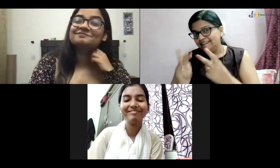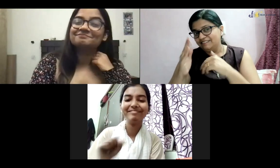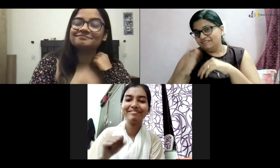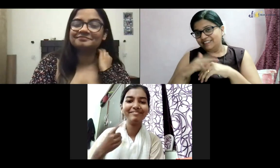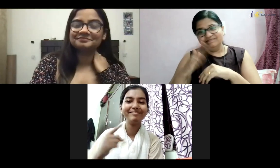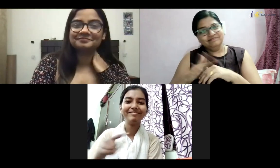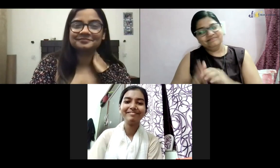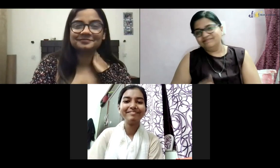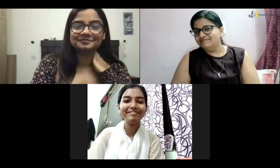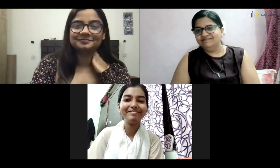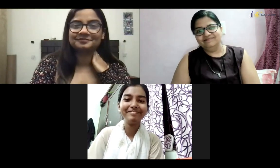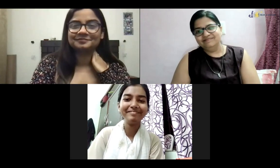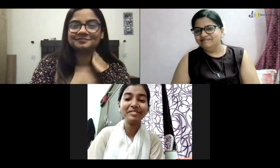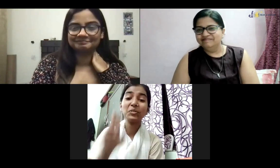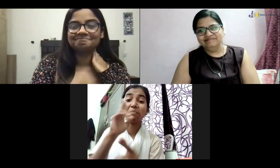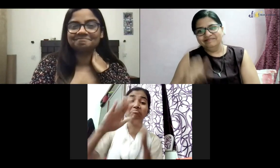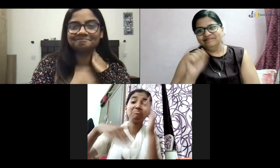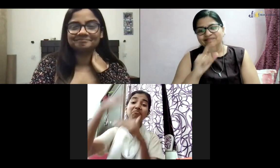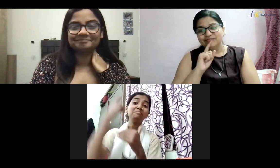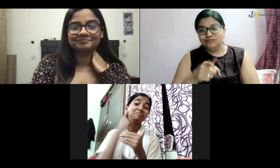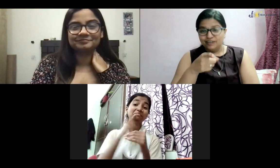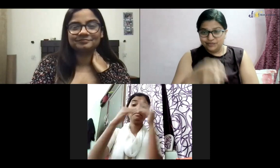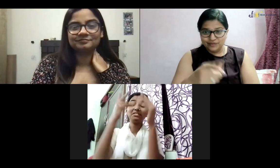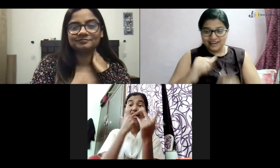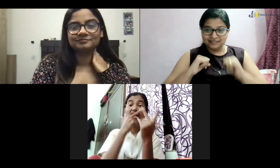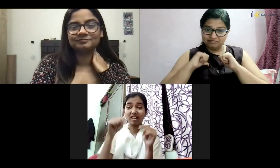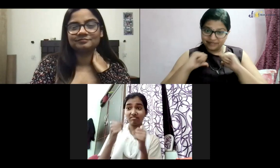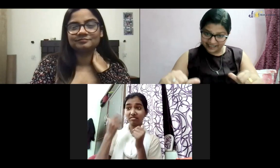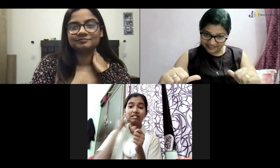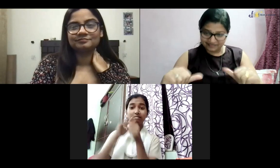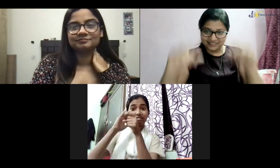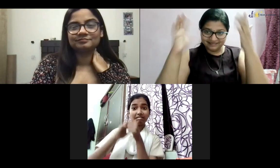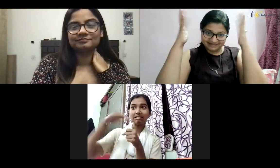you uh, experience double discrimination.